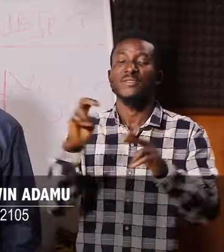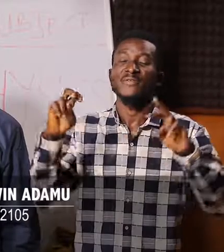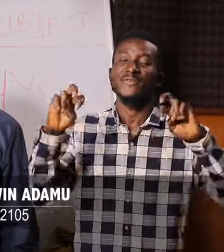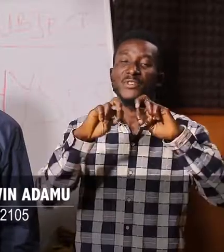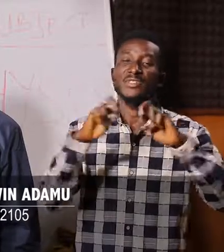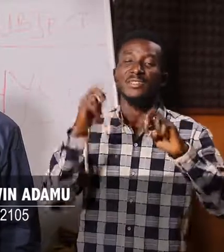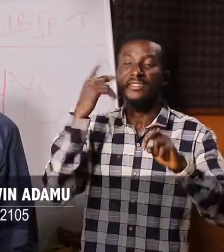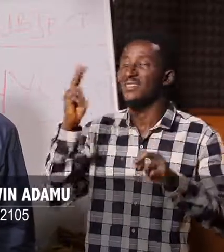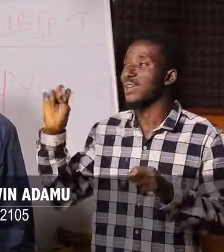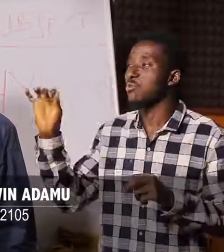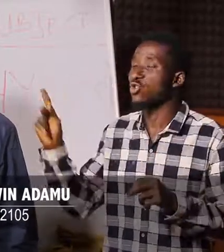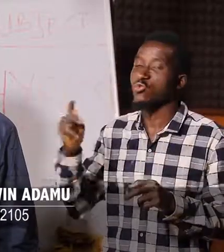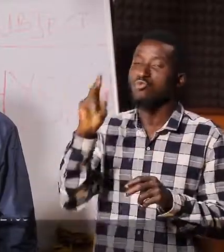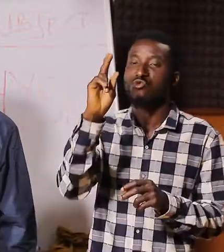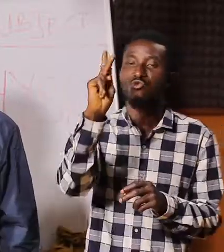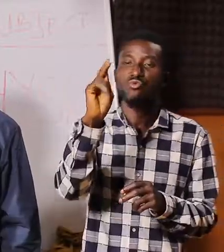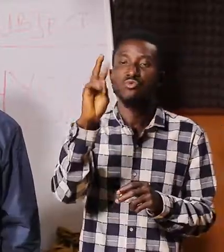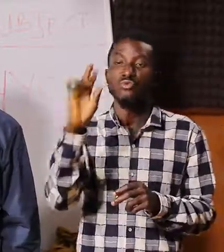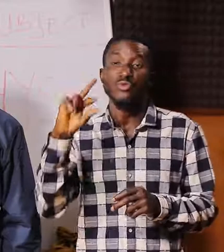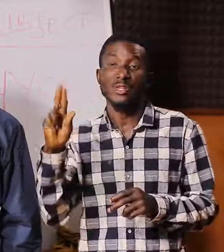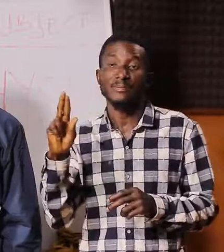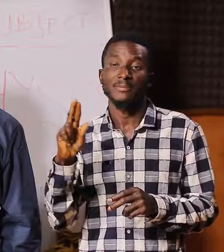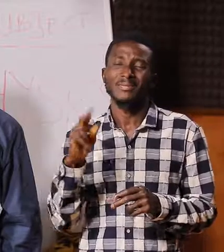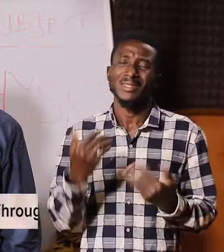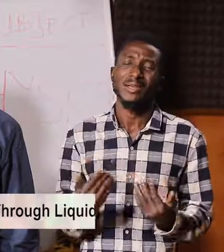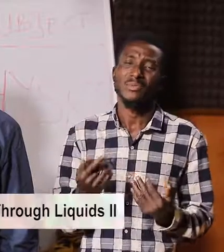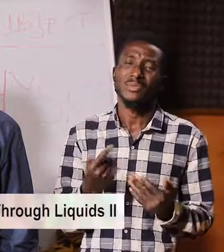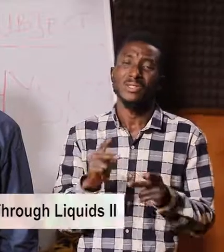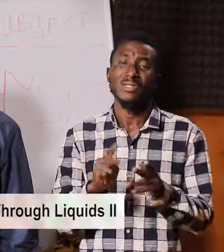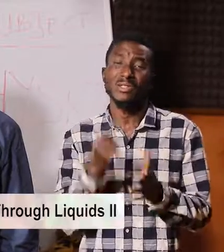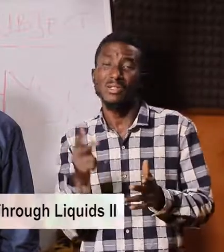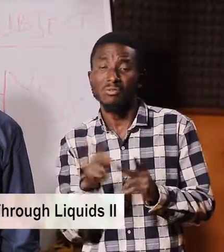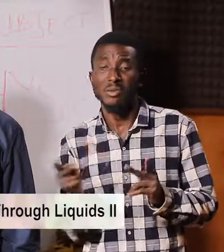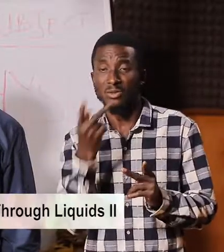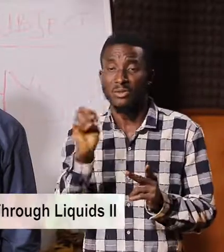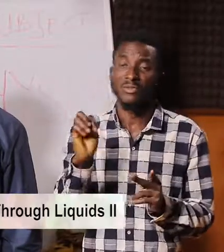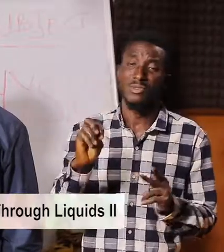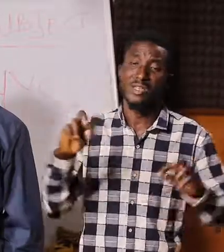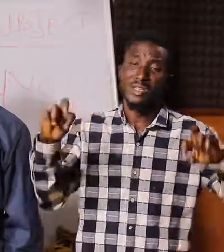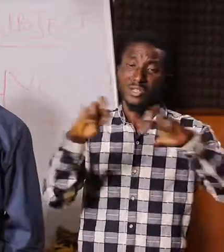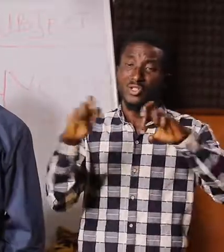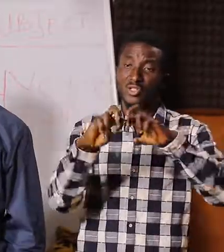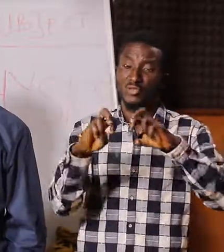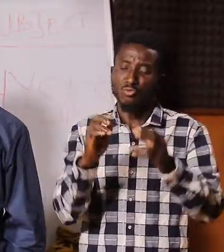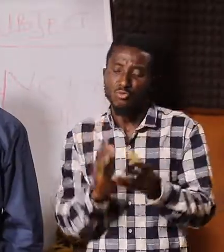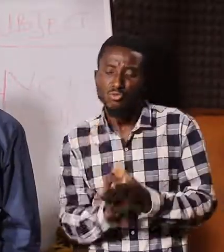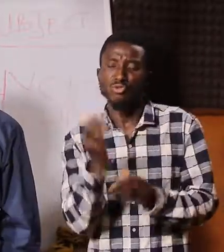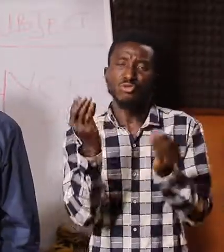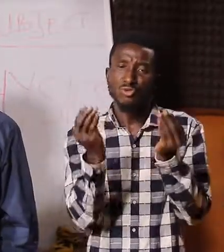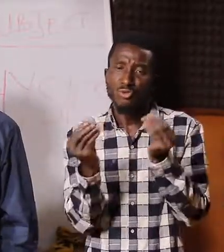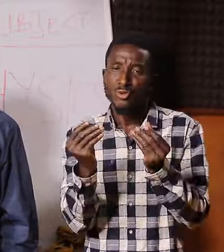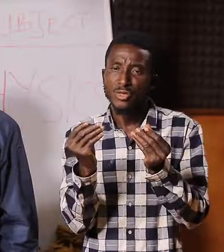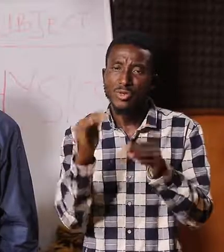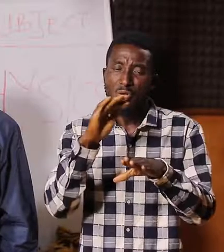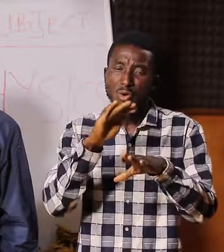Napoleon Kure. We are looking at the second part of conduction of electricity through liquids. And on that, we look